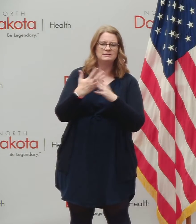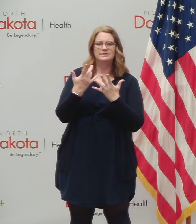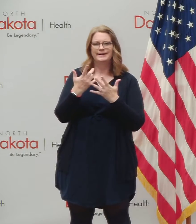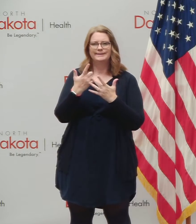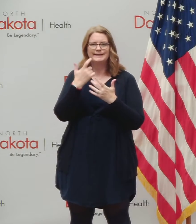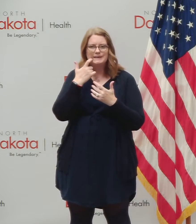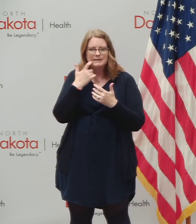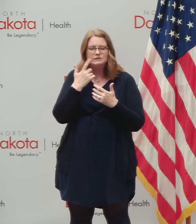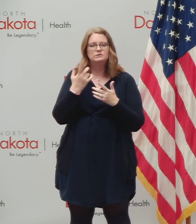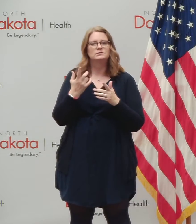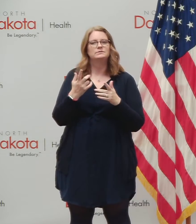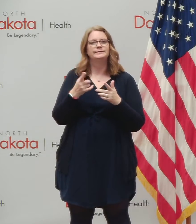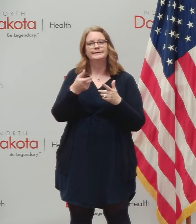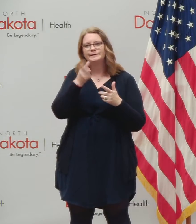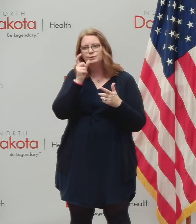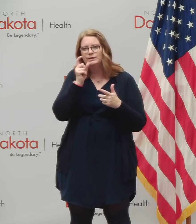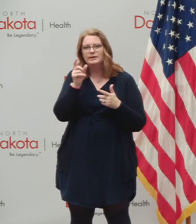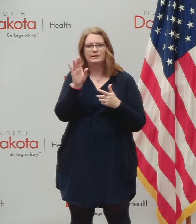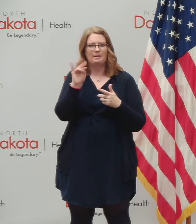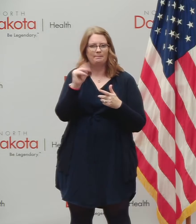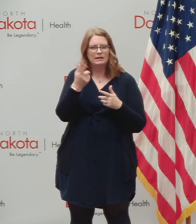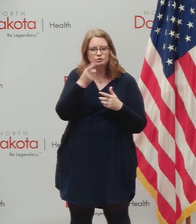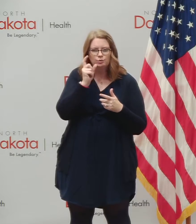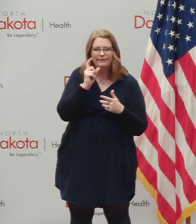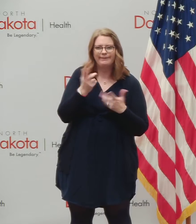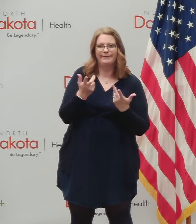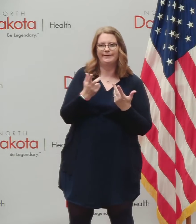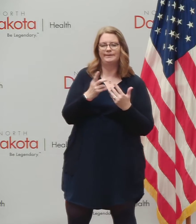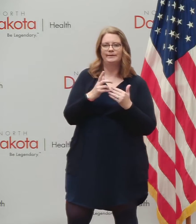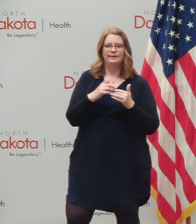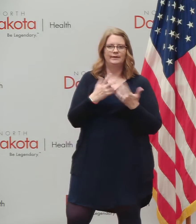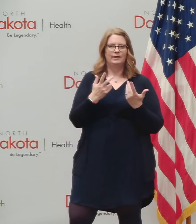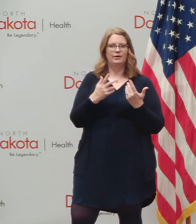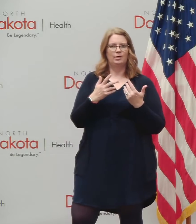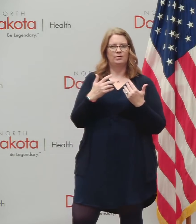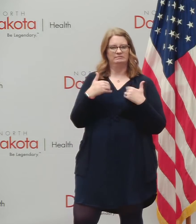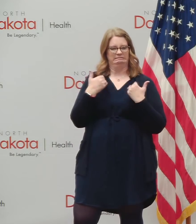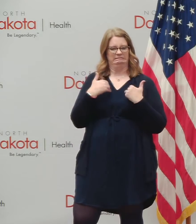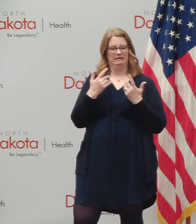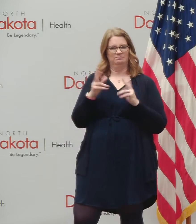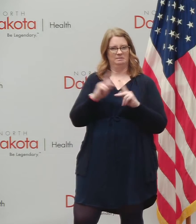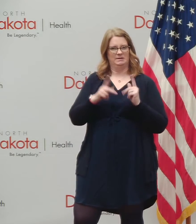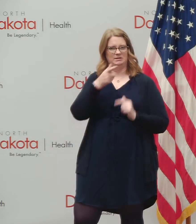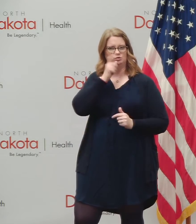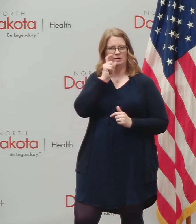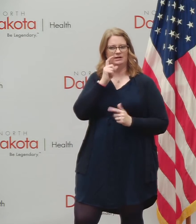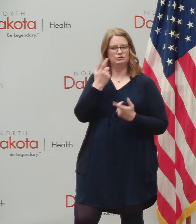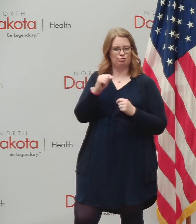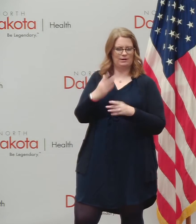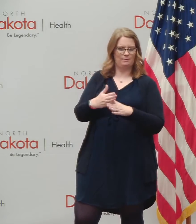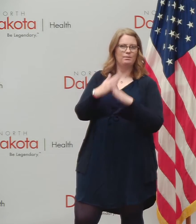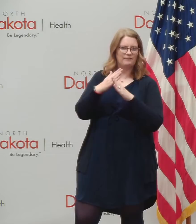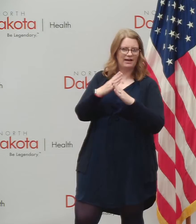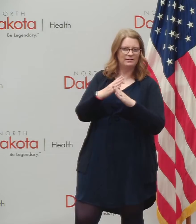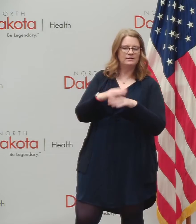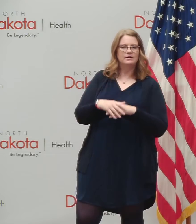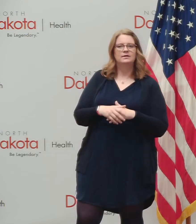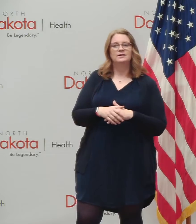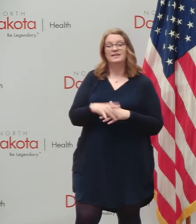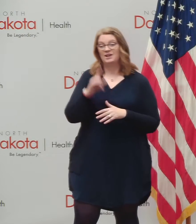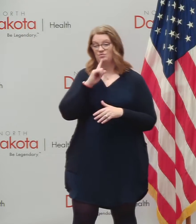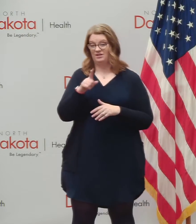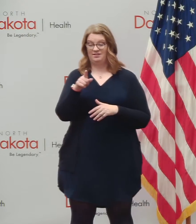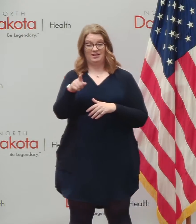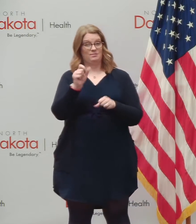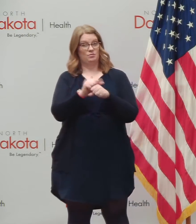working on drinking and binge drinking and underage drinking, and they've also been working on all kinds of other